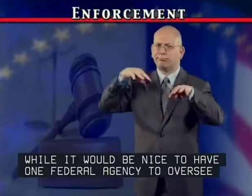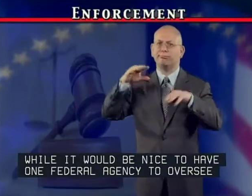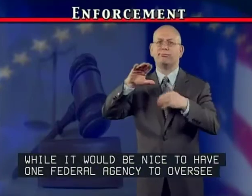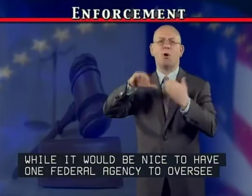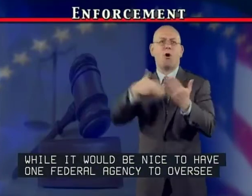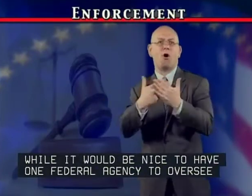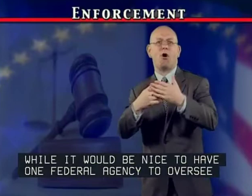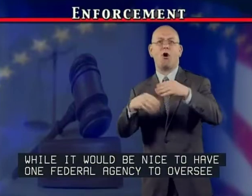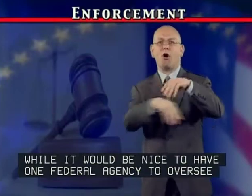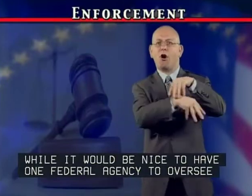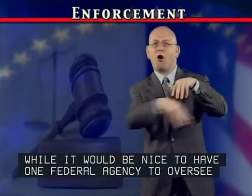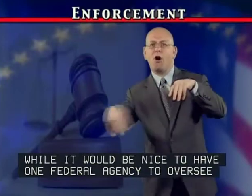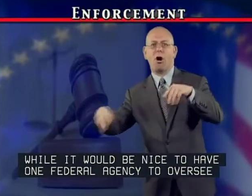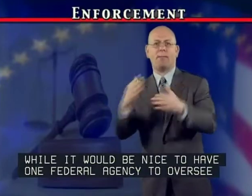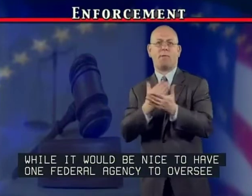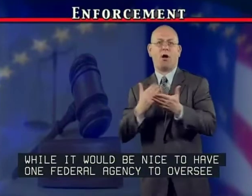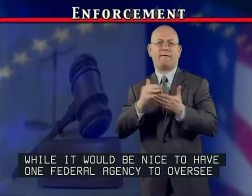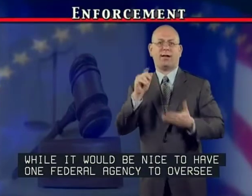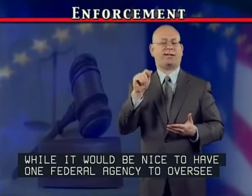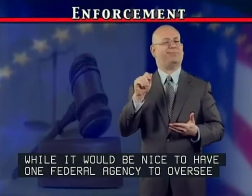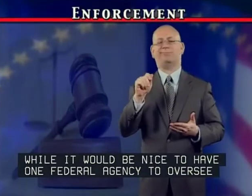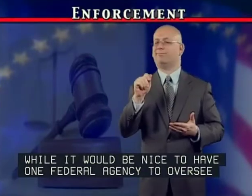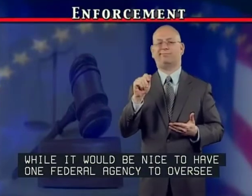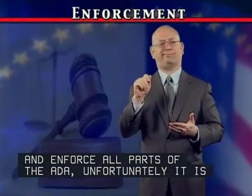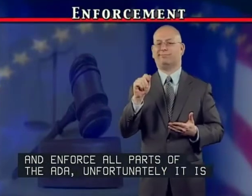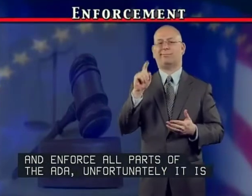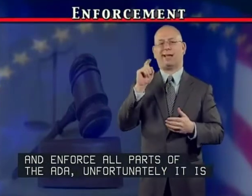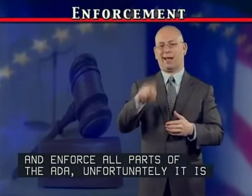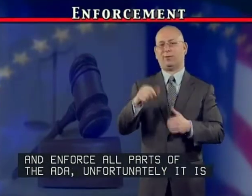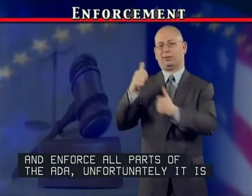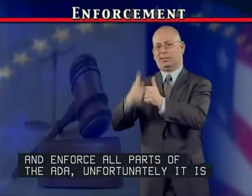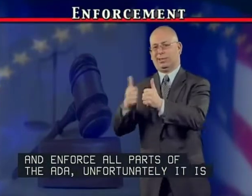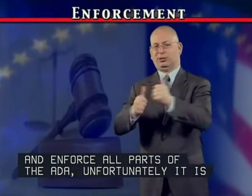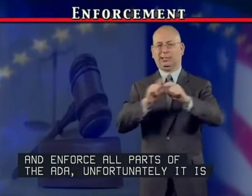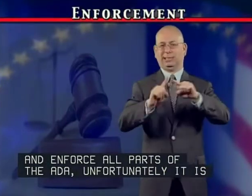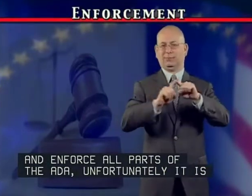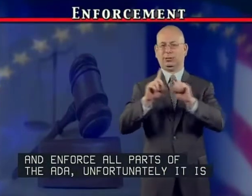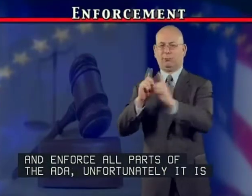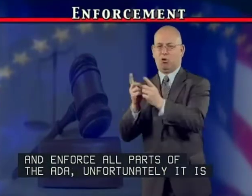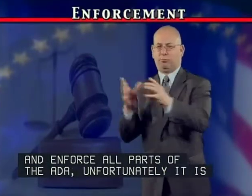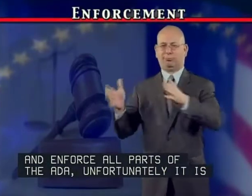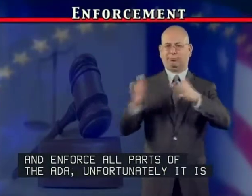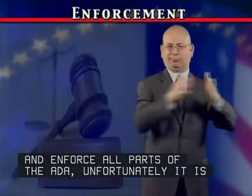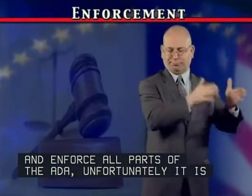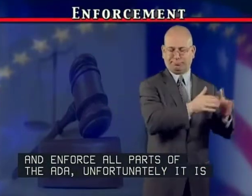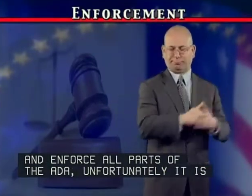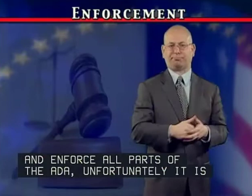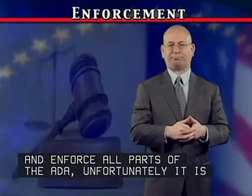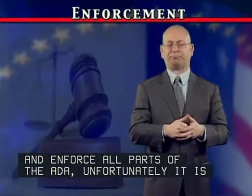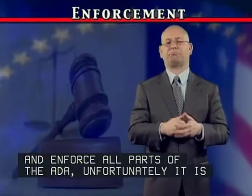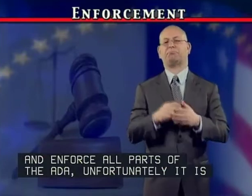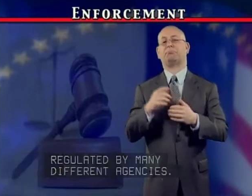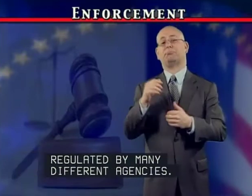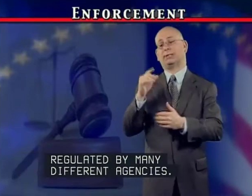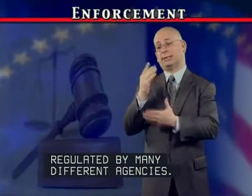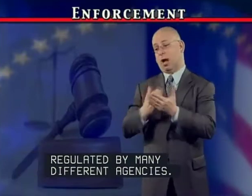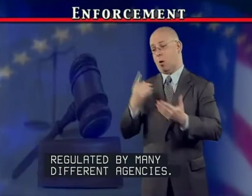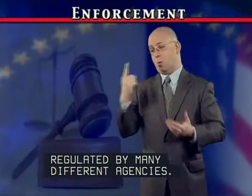While it would be nice to have one federal agency to oversee and enforce all parts of the ADA, unfortunately, it is regulated by